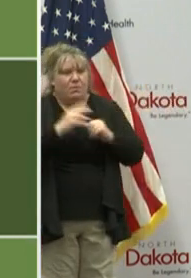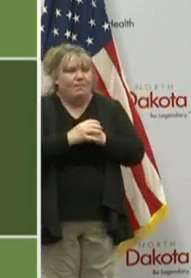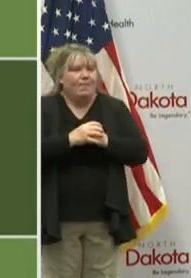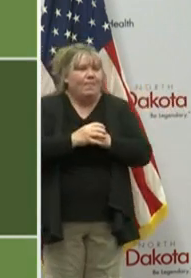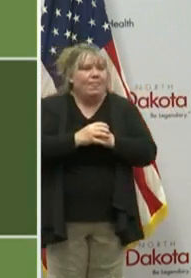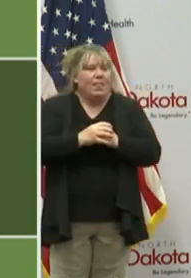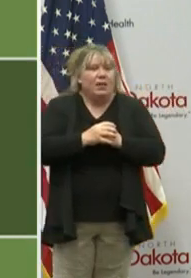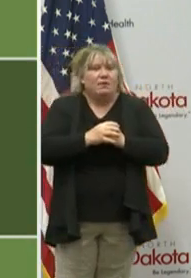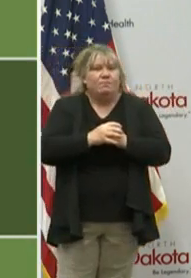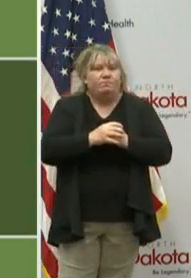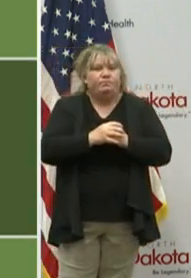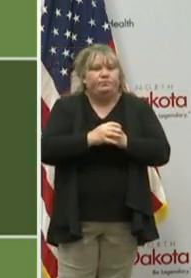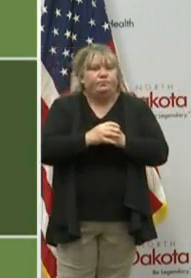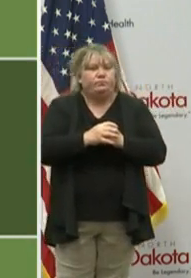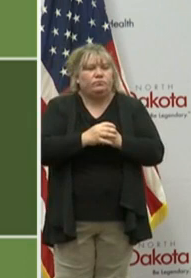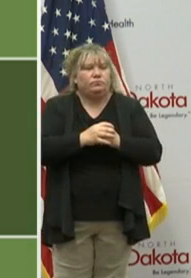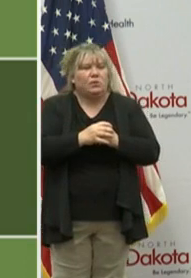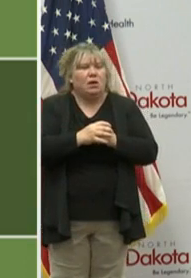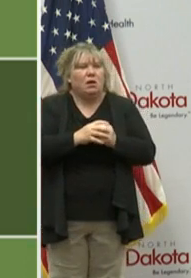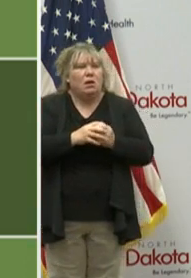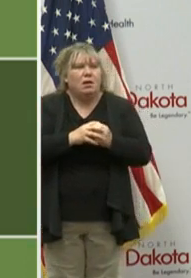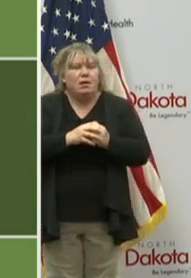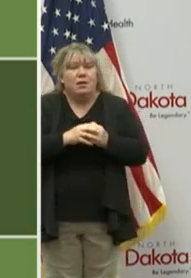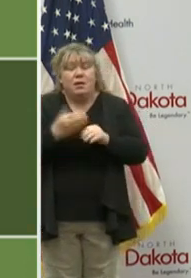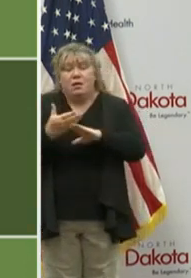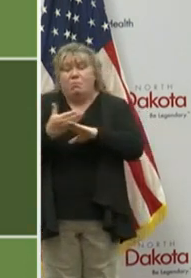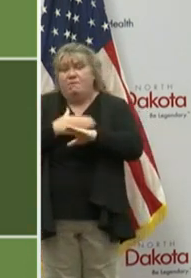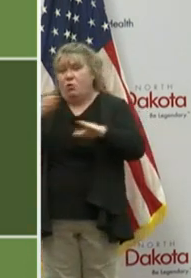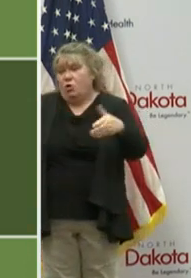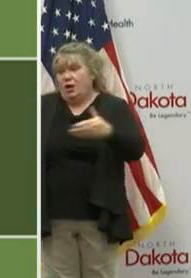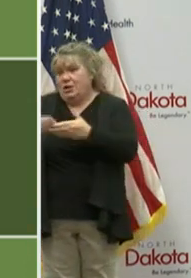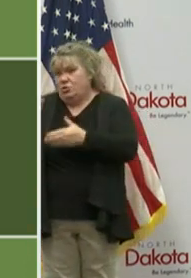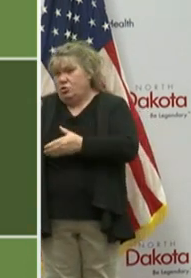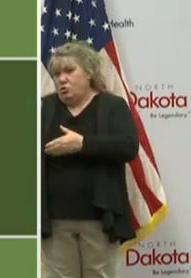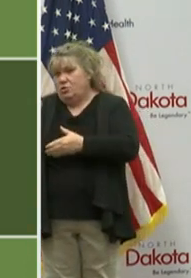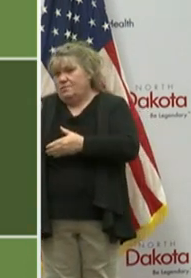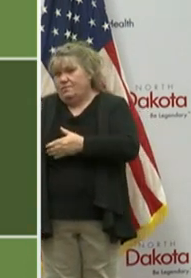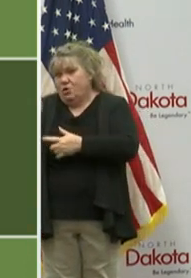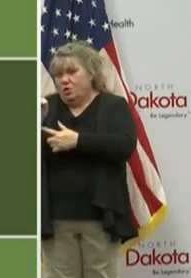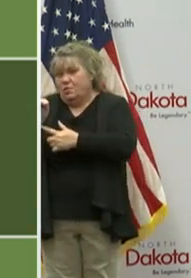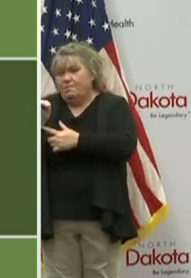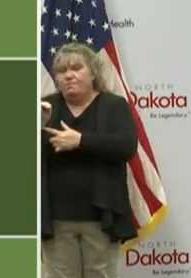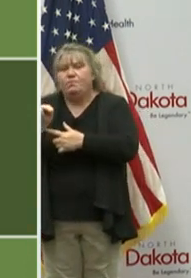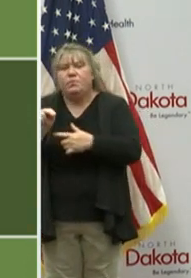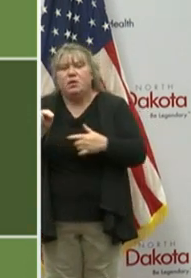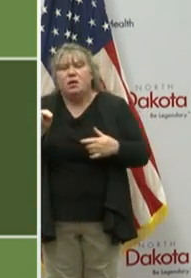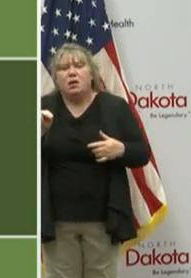What I want to leave this with, and before I introduce Vern, is that